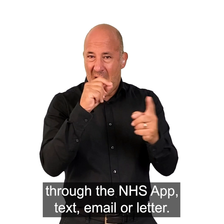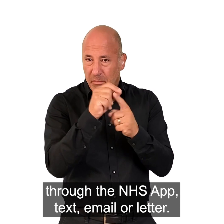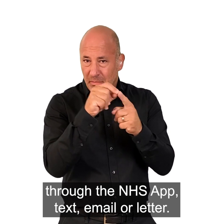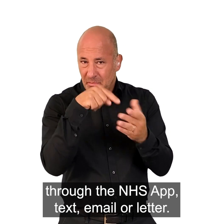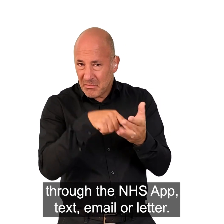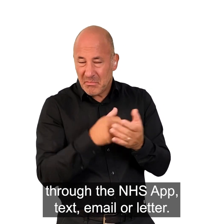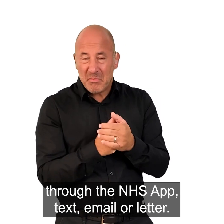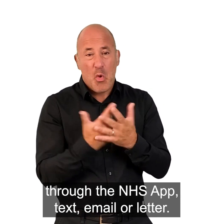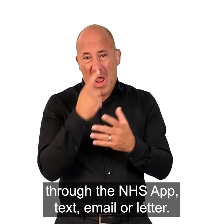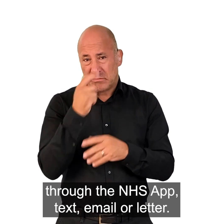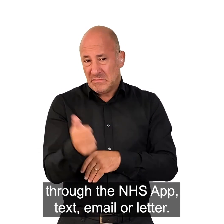email or letter.